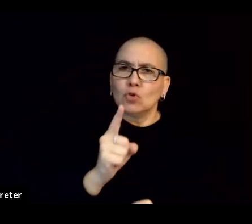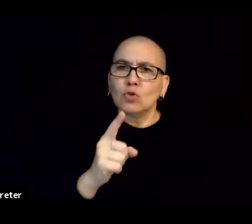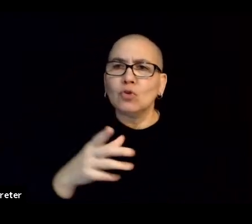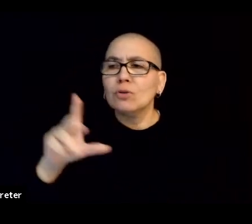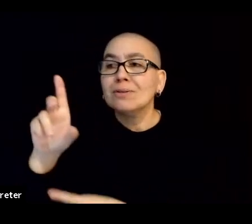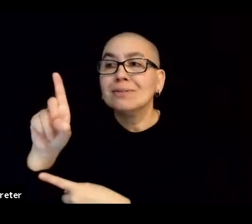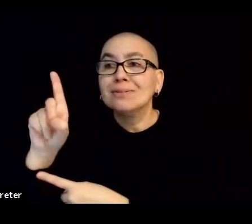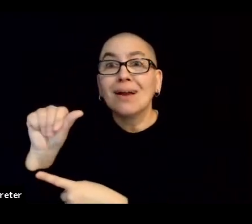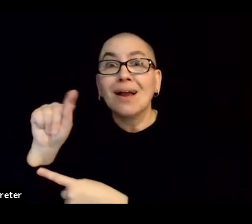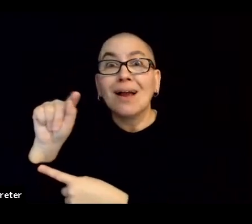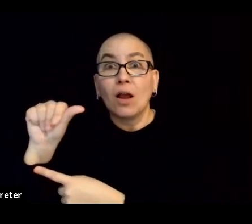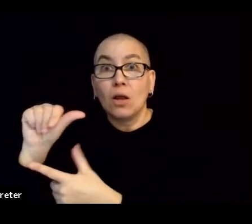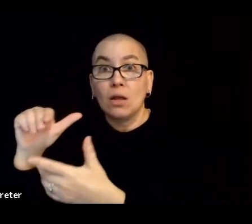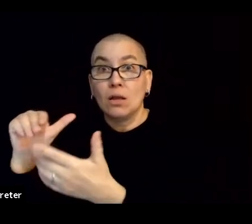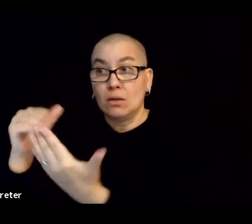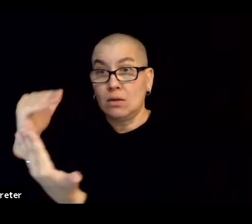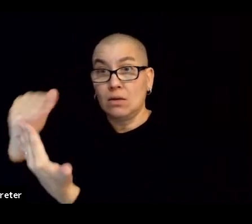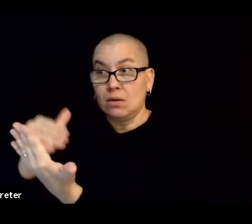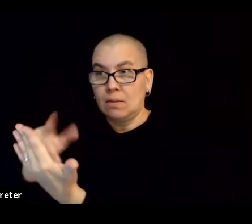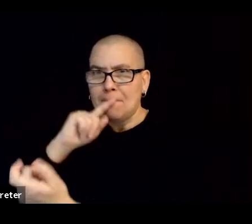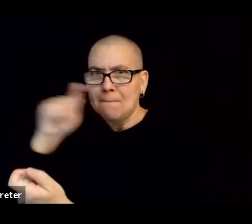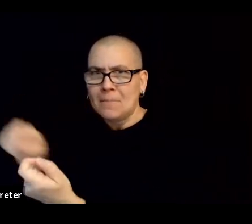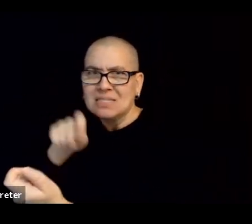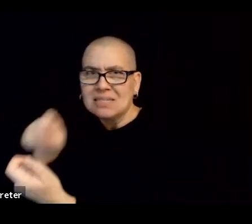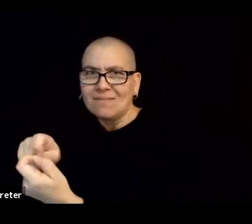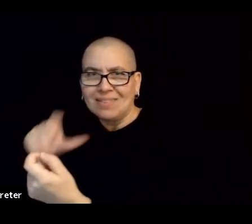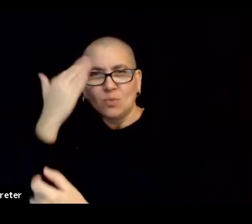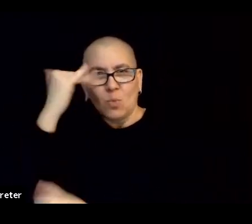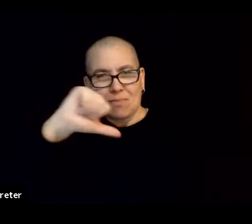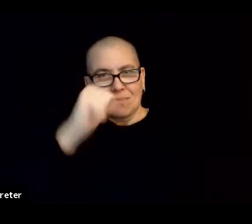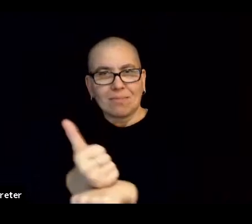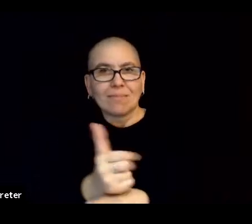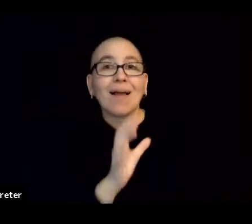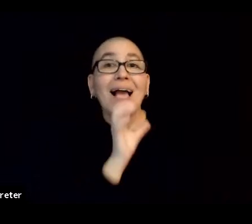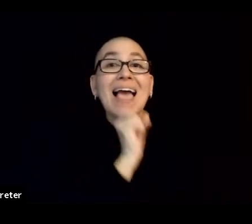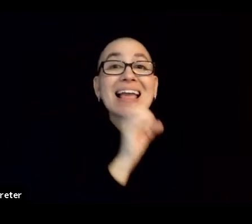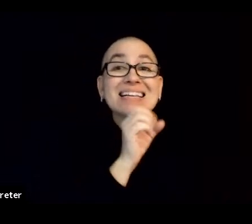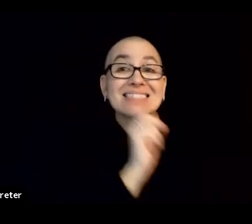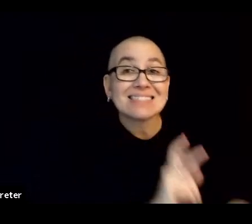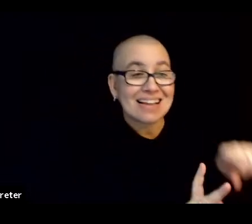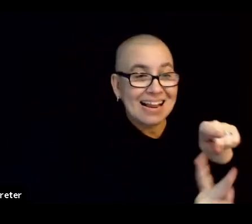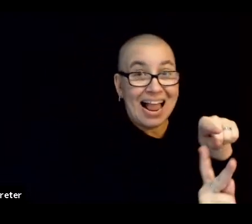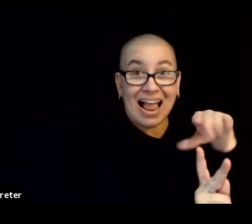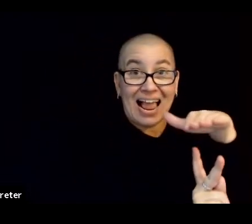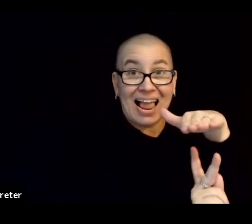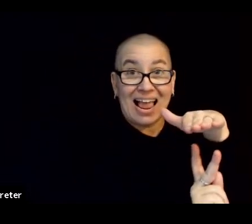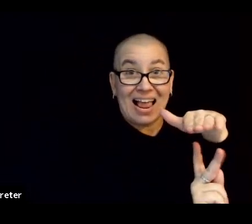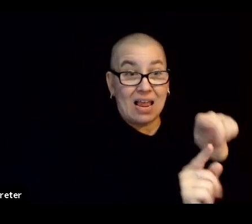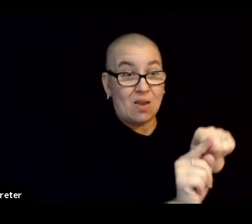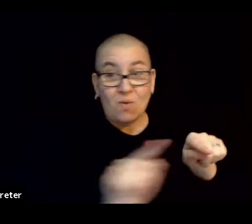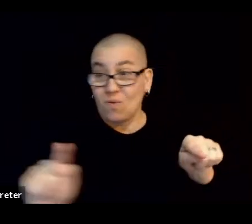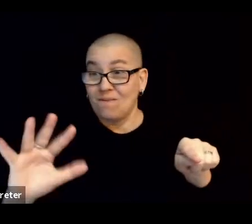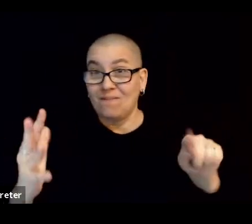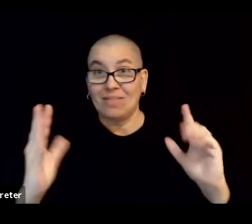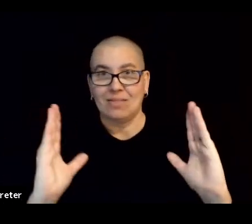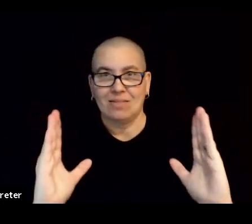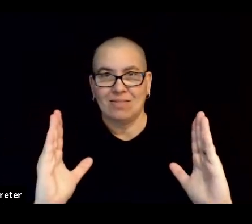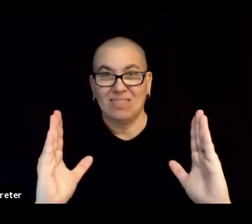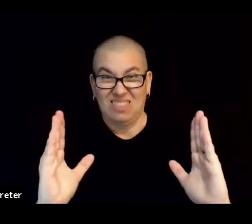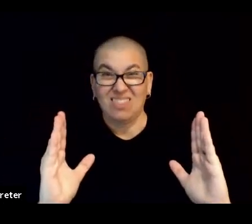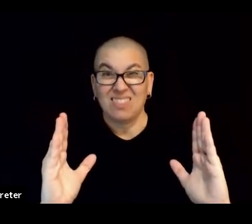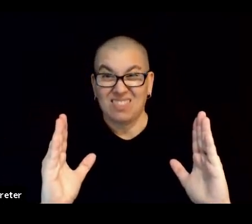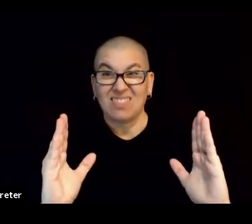prioritize, of transmission rates being much lower. I think I have Deputy Commissioner Mueller on here if she wanted to add any specifics around